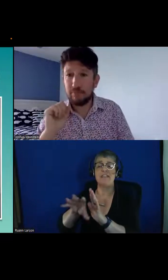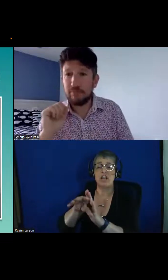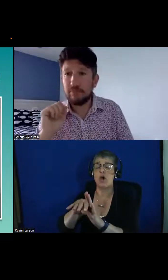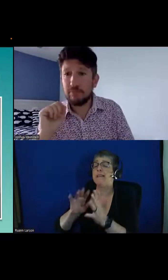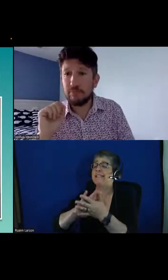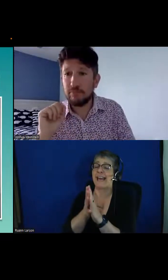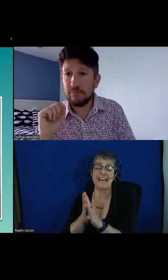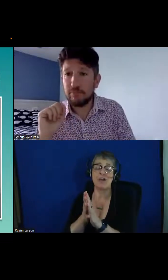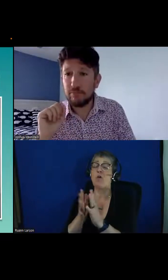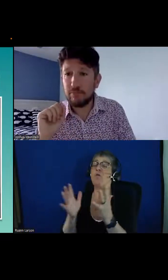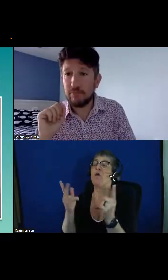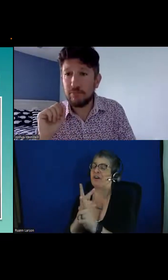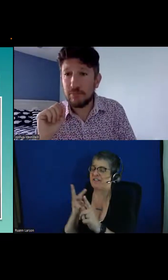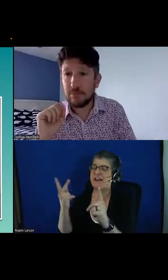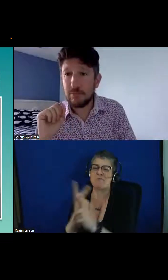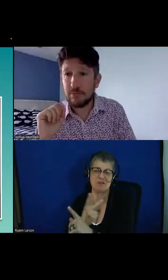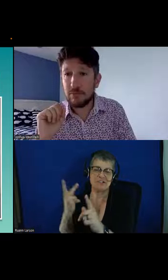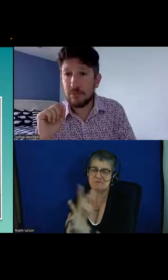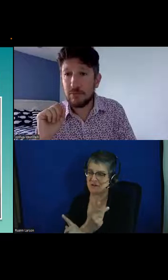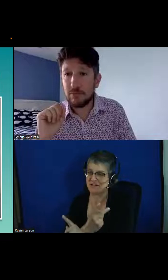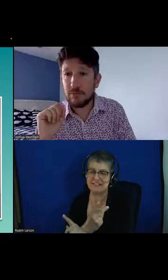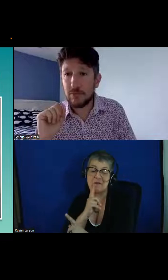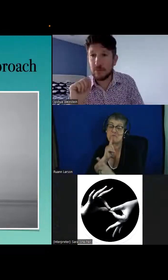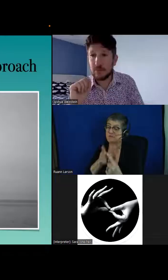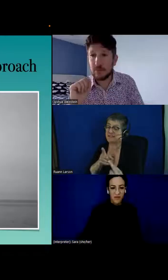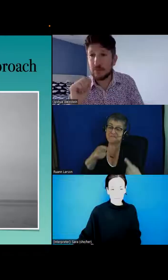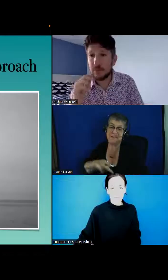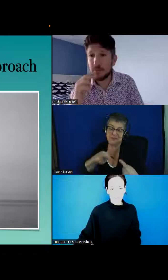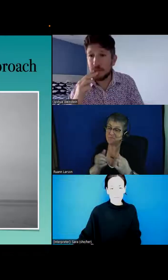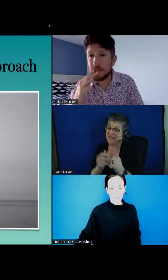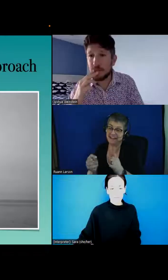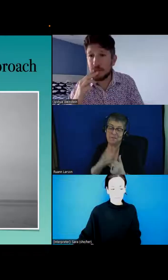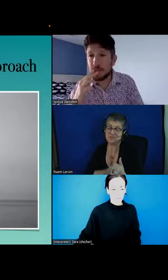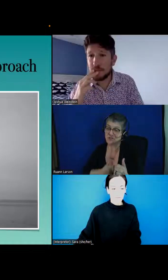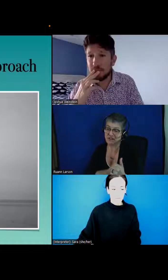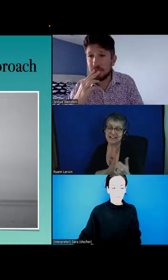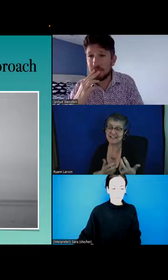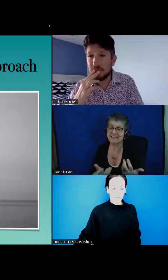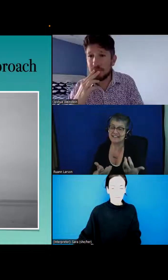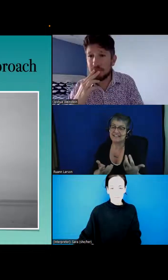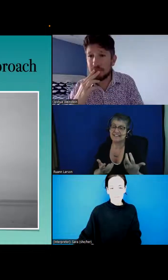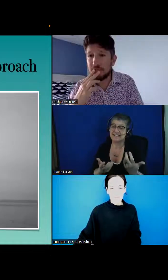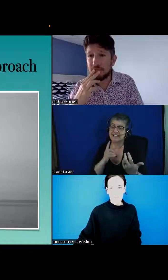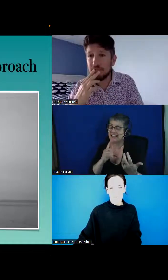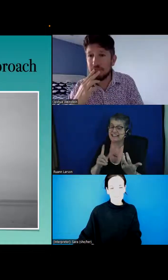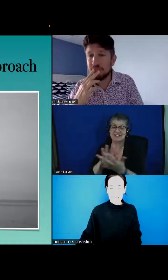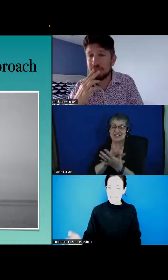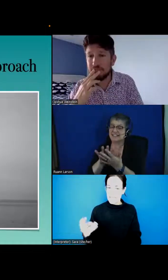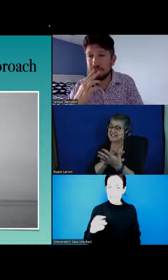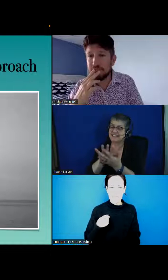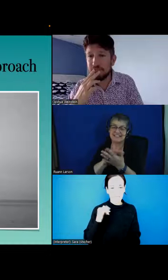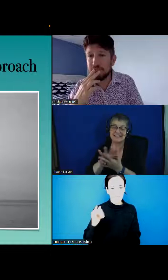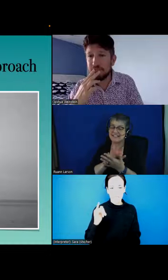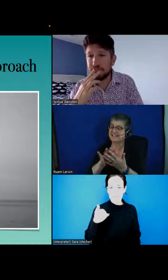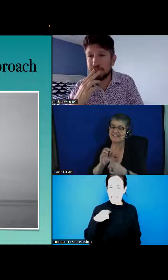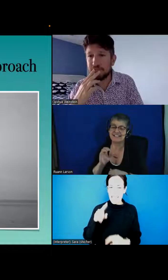Your video is getting worse and worse and worse, and I'm really fighting with it. I'm sorry. Like, it's